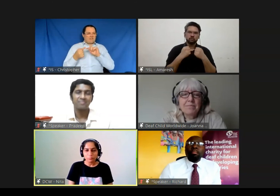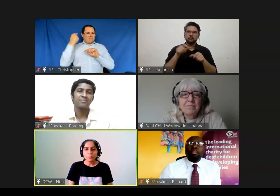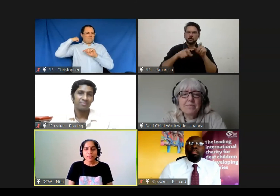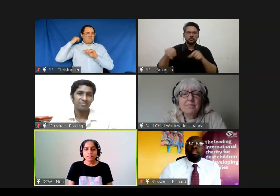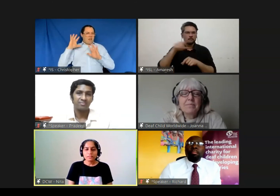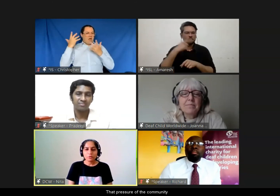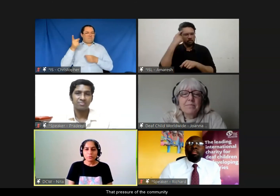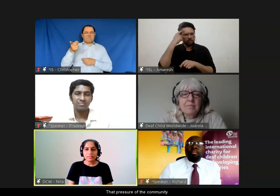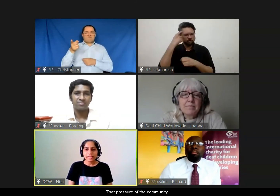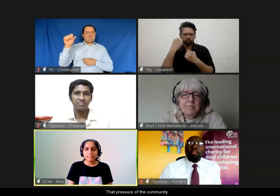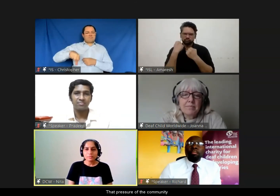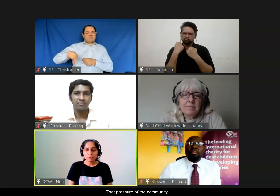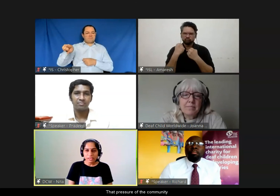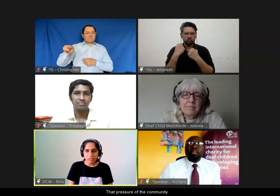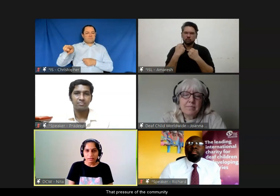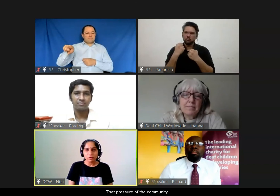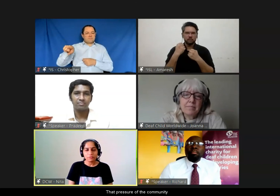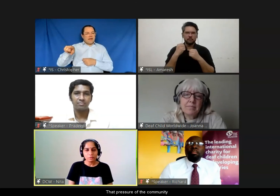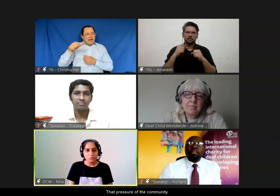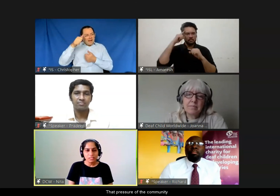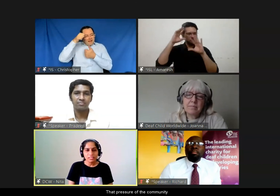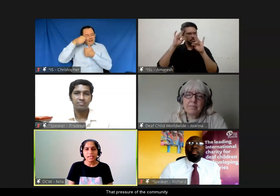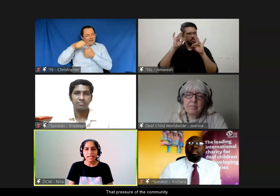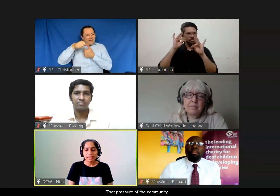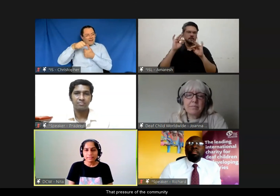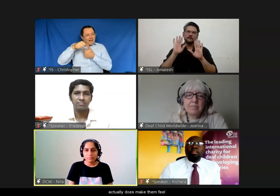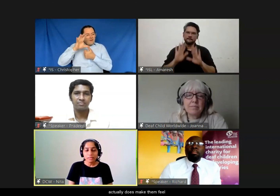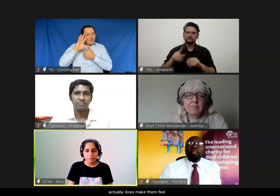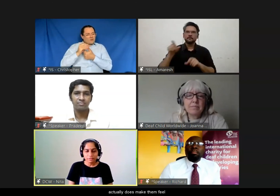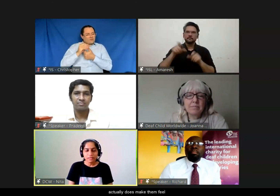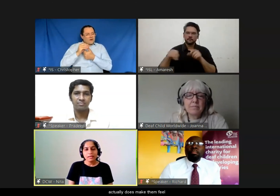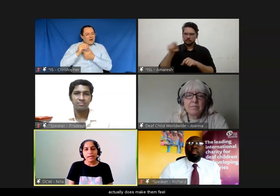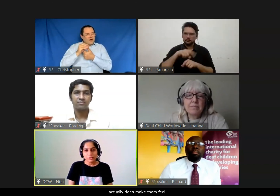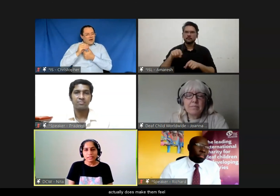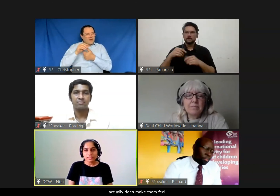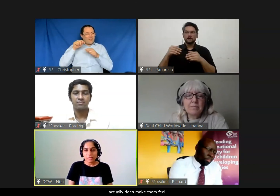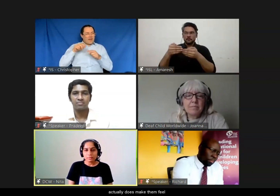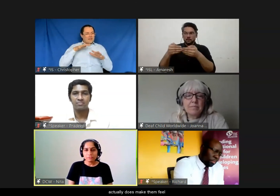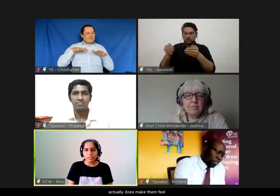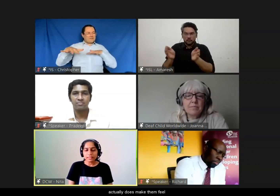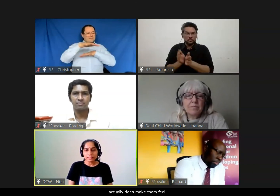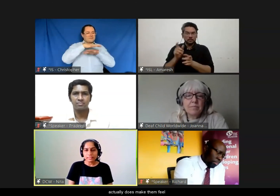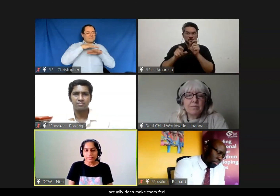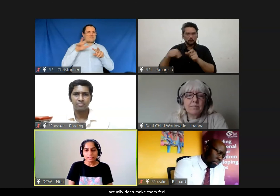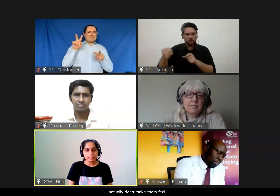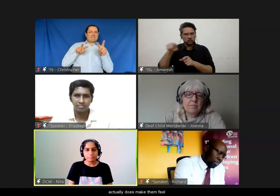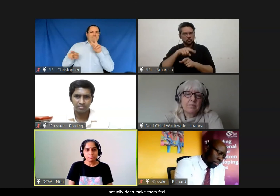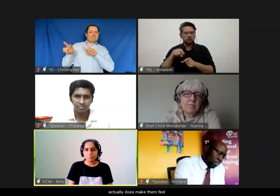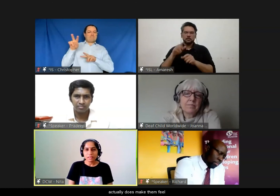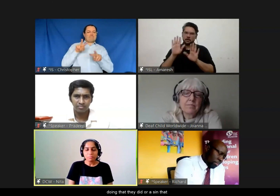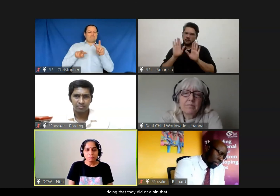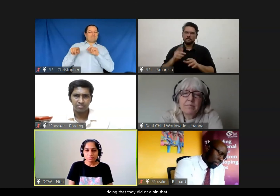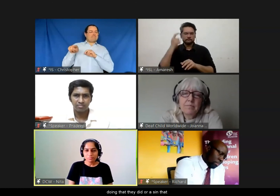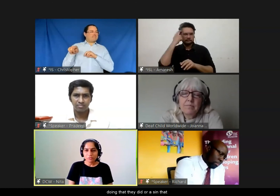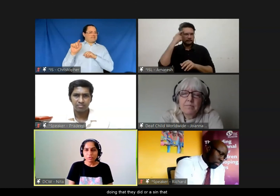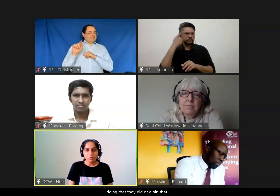so. So that pressure of the community and the belief actually does make them feel that it is